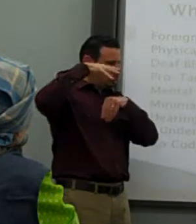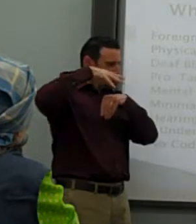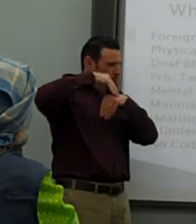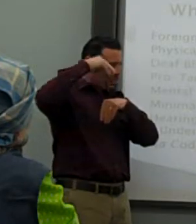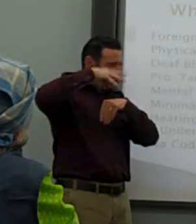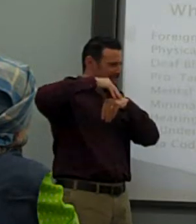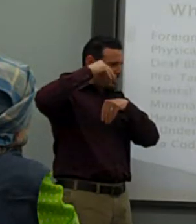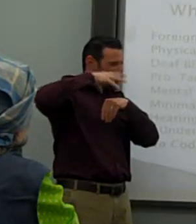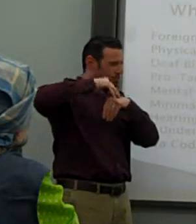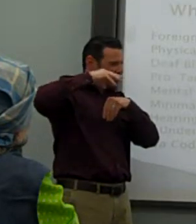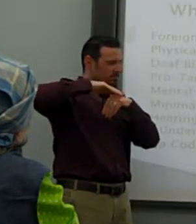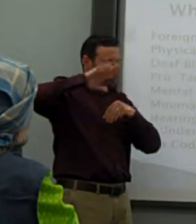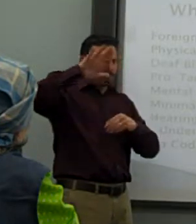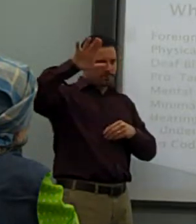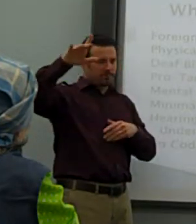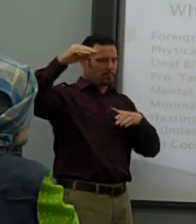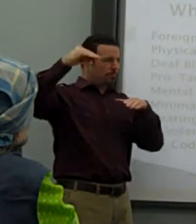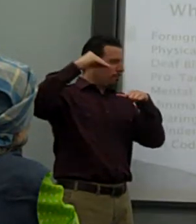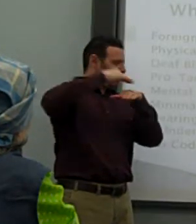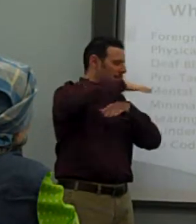called pro-tactile. I think it was developed in Sweden.